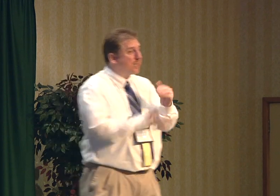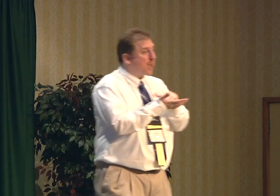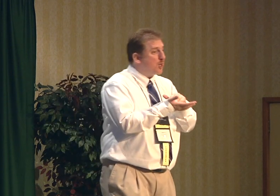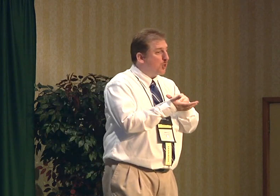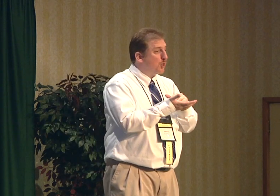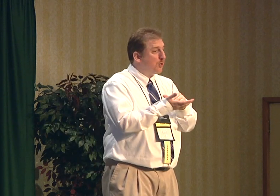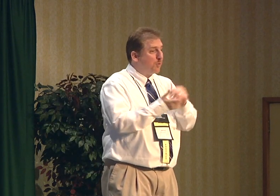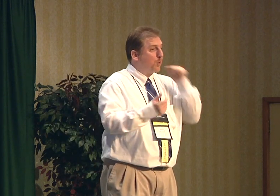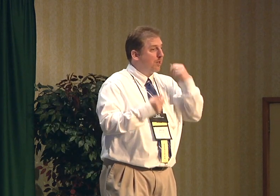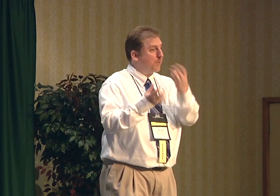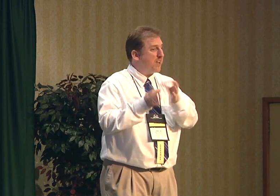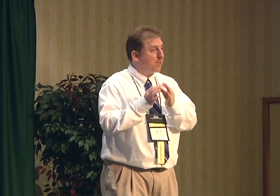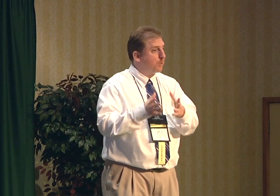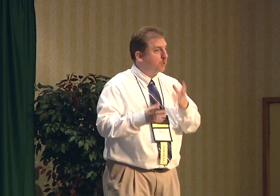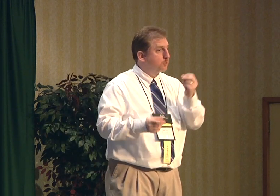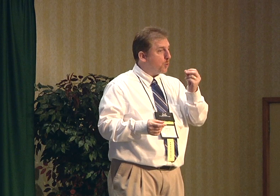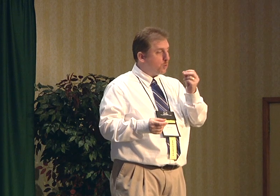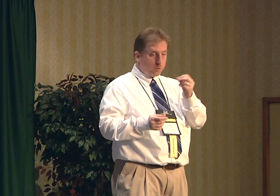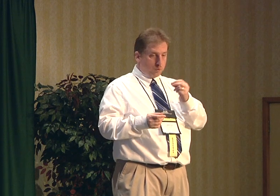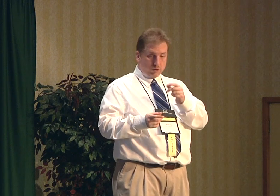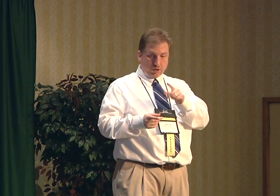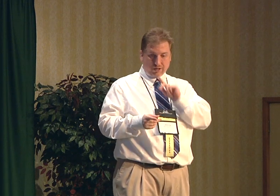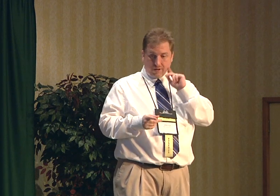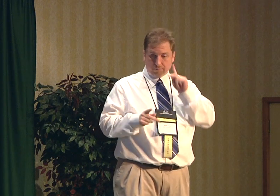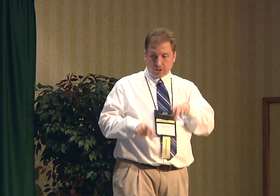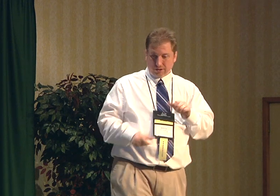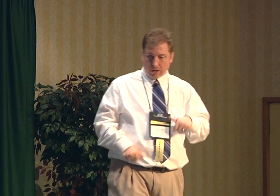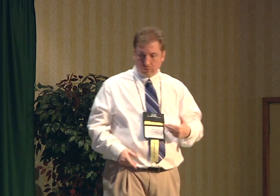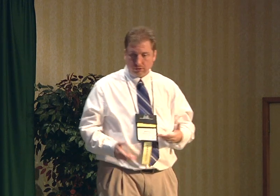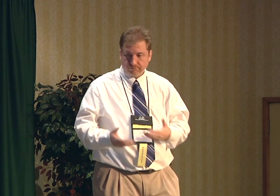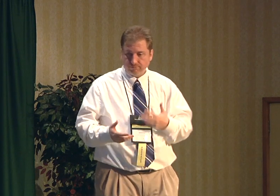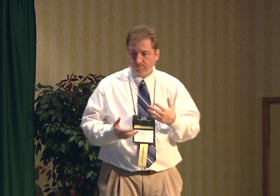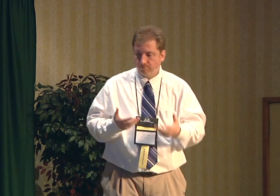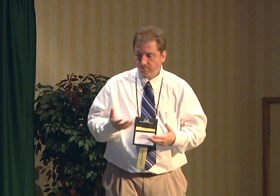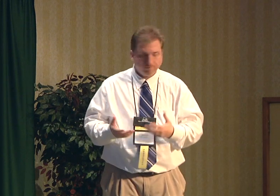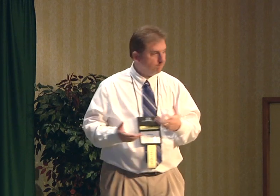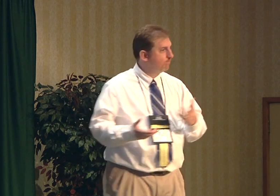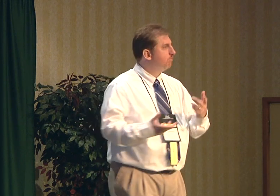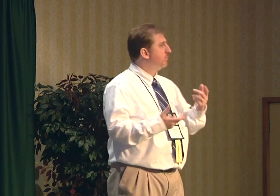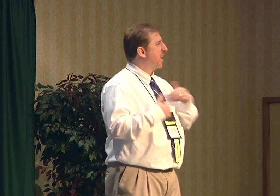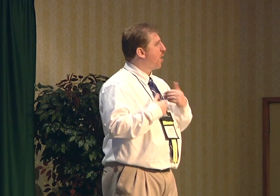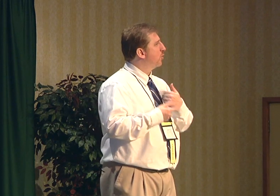One person was taking care of his parents. The doctor wouldn't provide an interpreter, so the deaf person was left